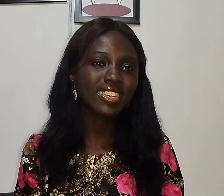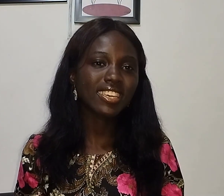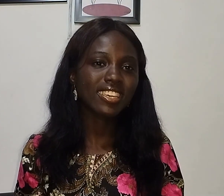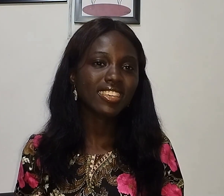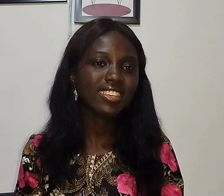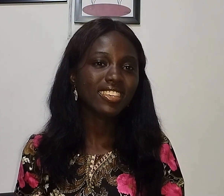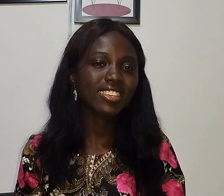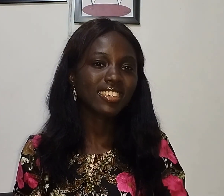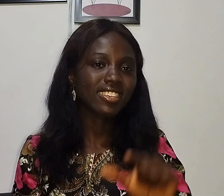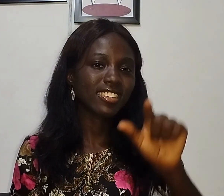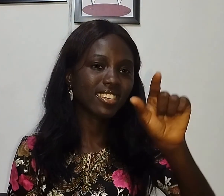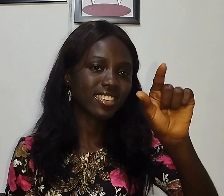20,